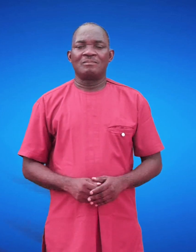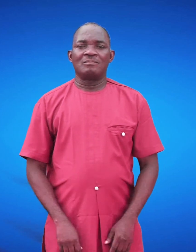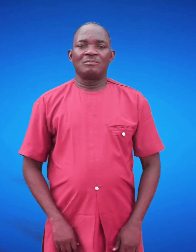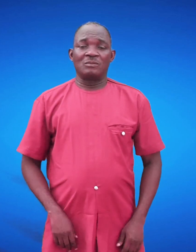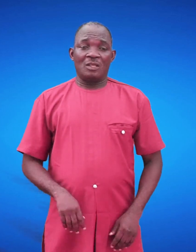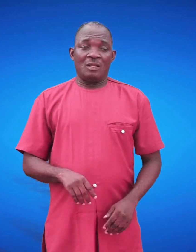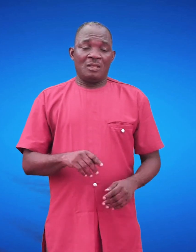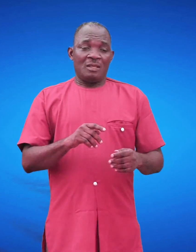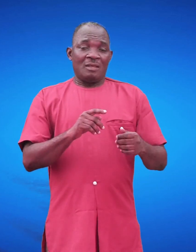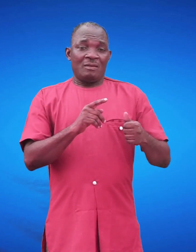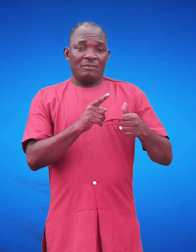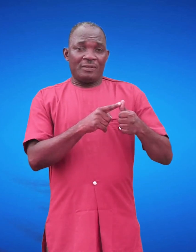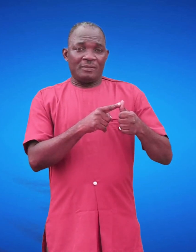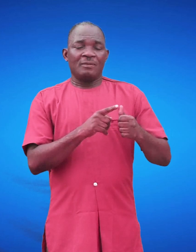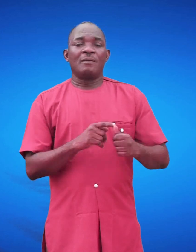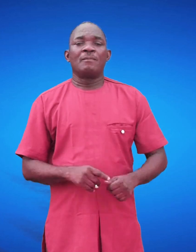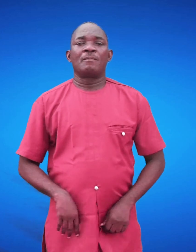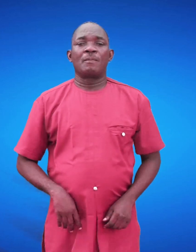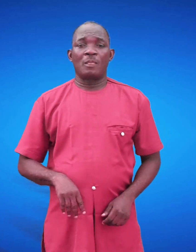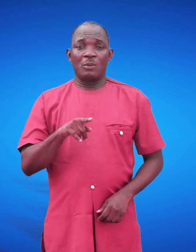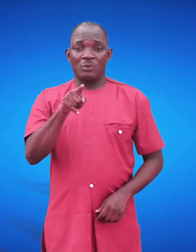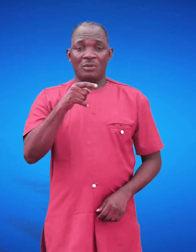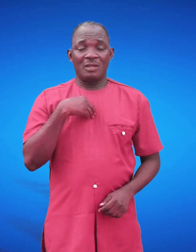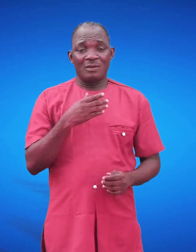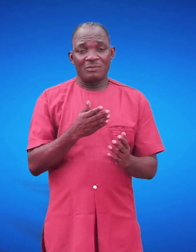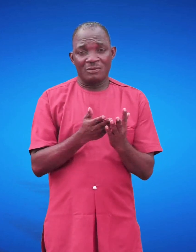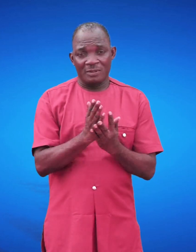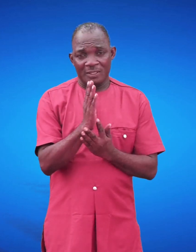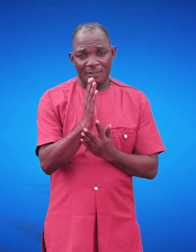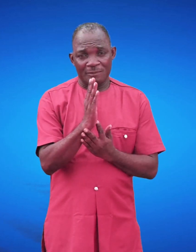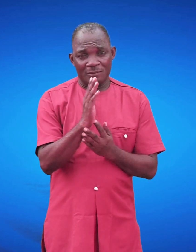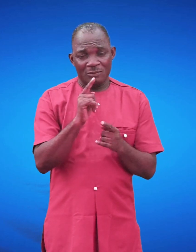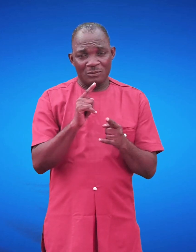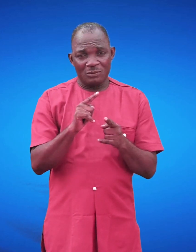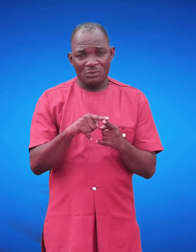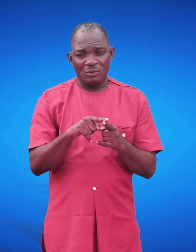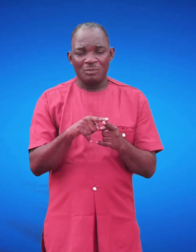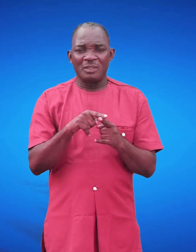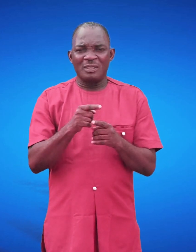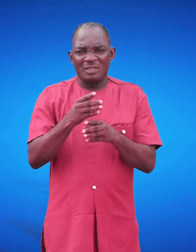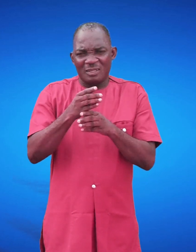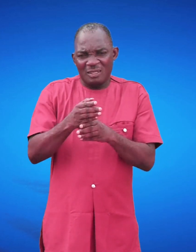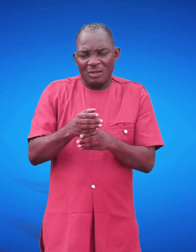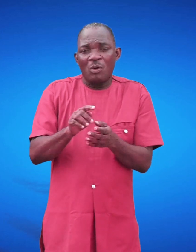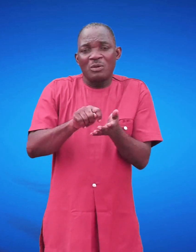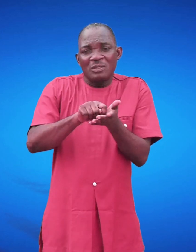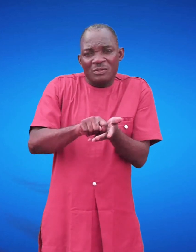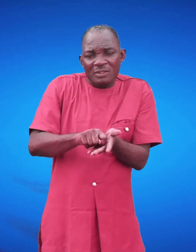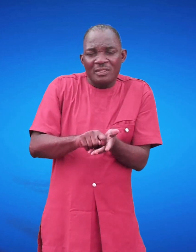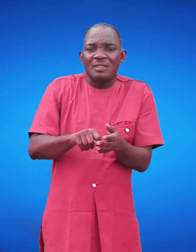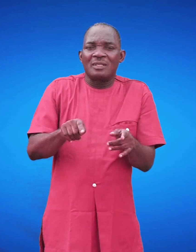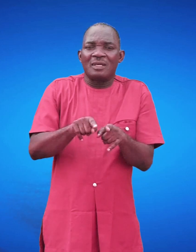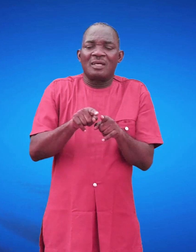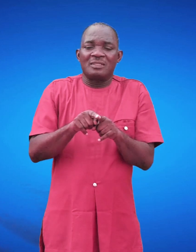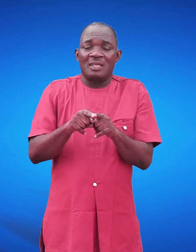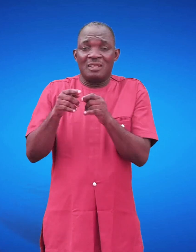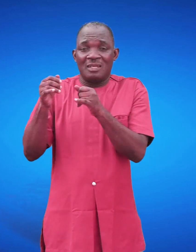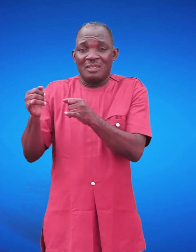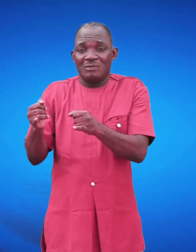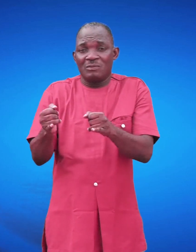1. You have the right to be treated as an individual